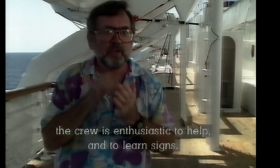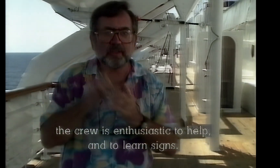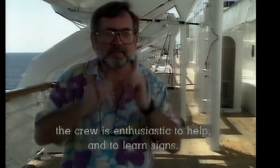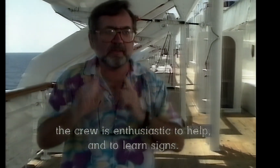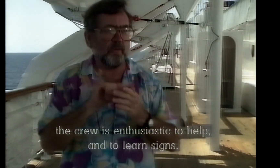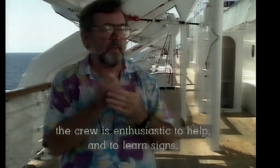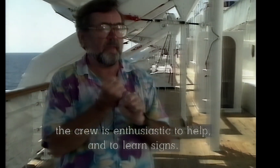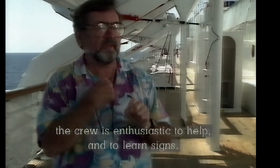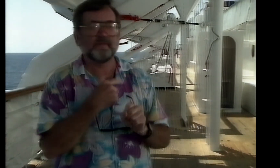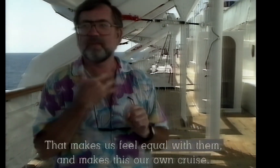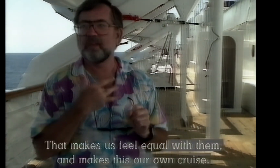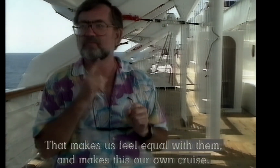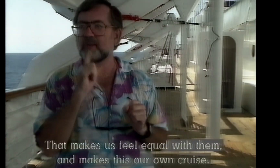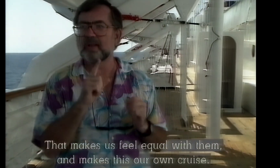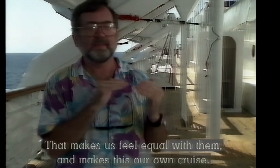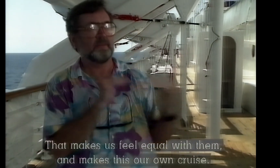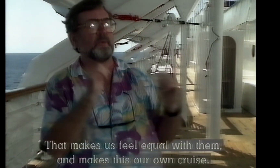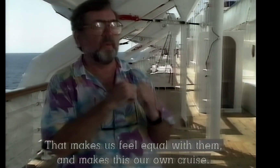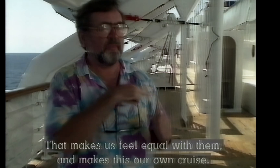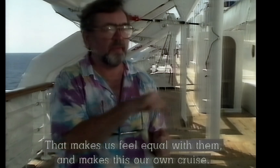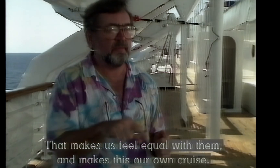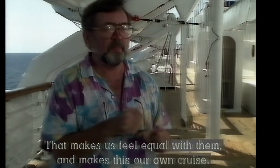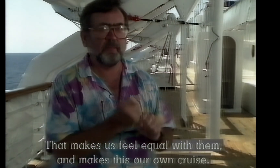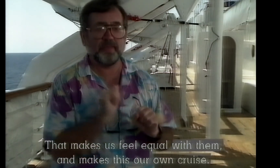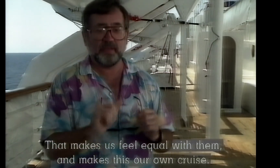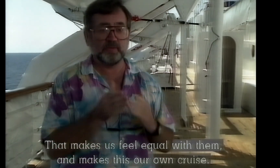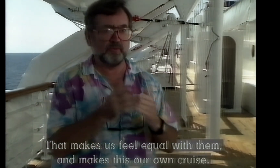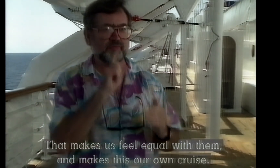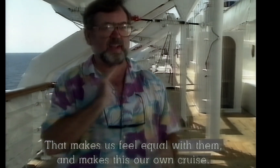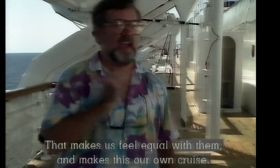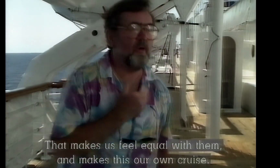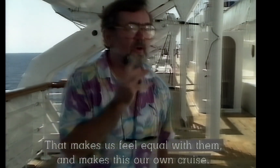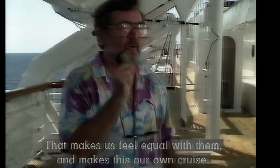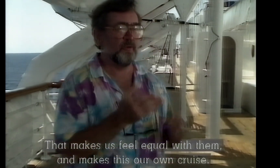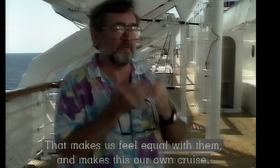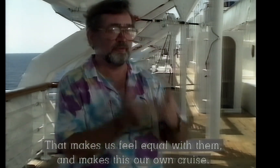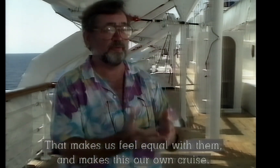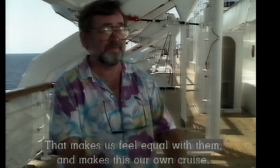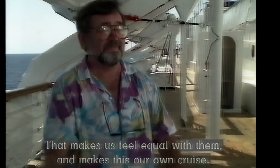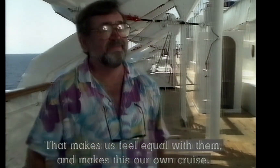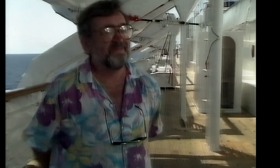learn signs. That makes us feel equal with them and really makes this cruise our own cruise.